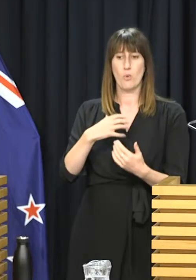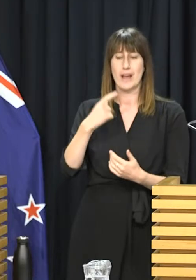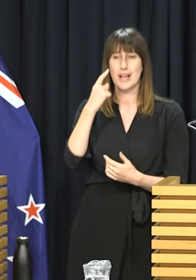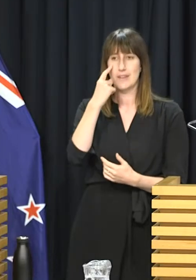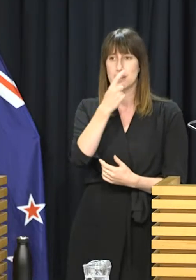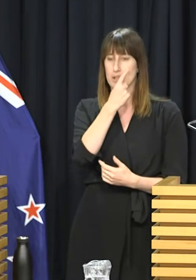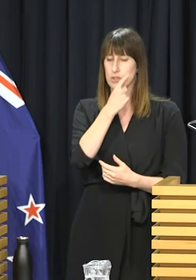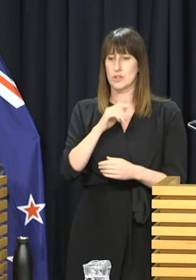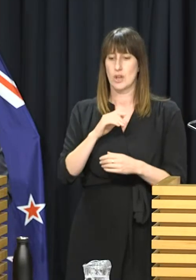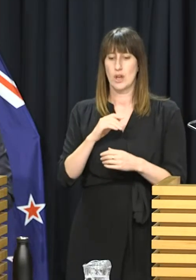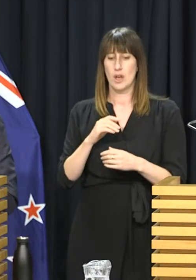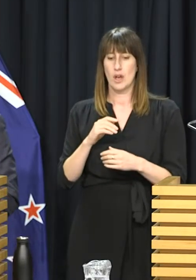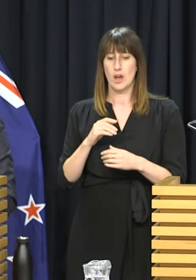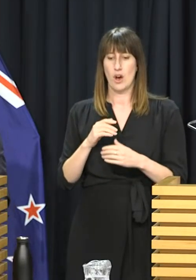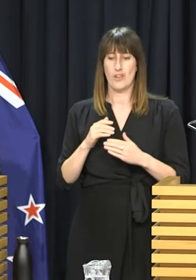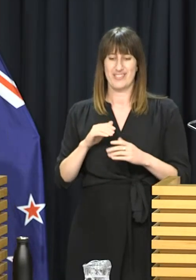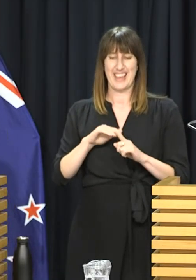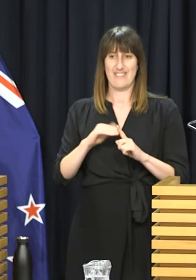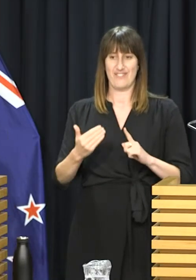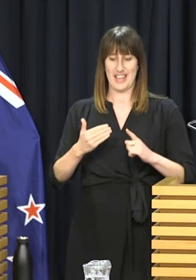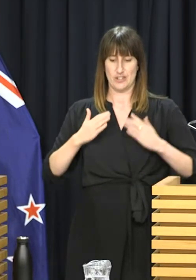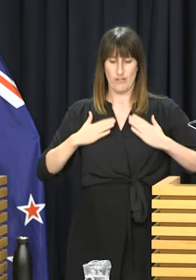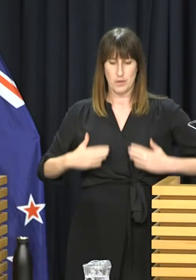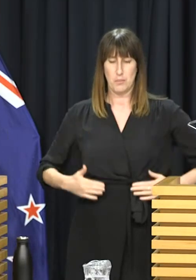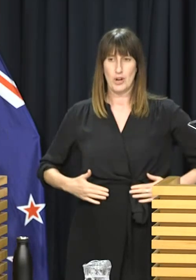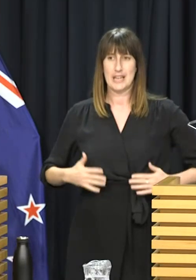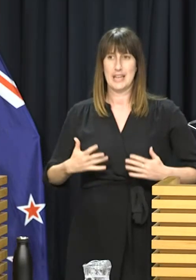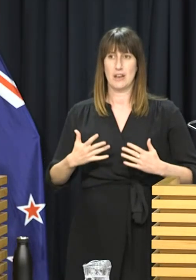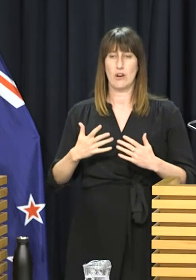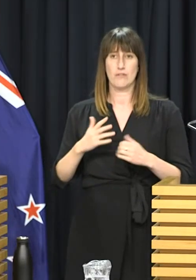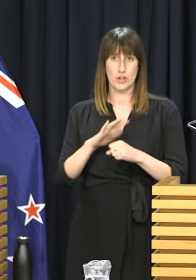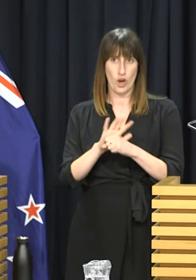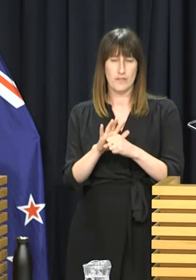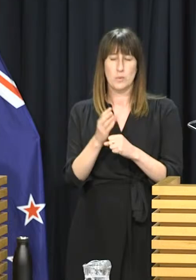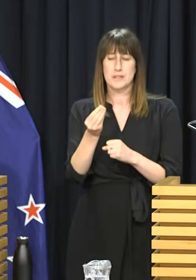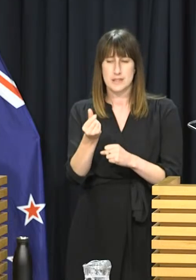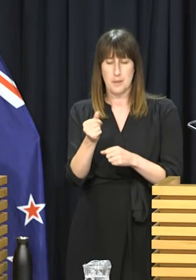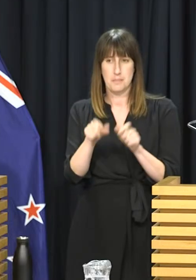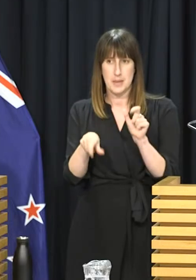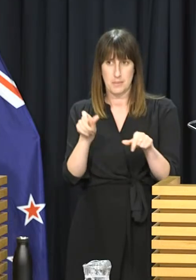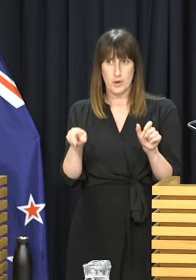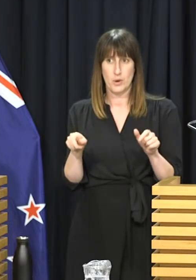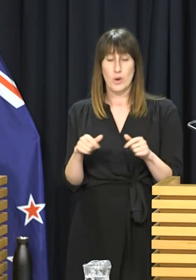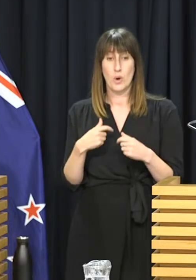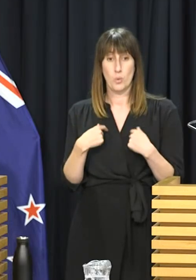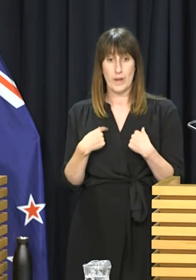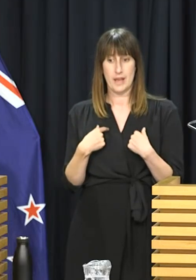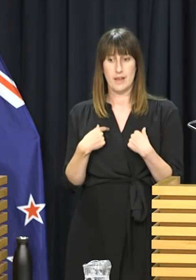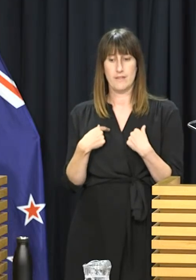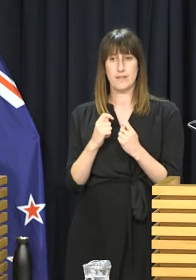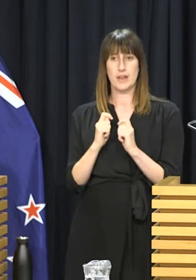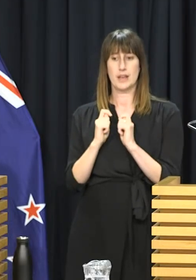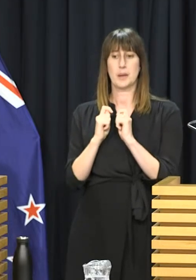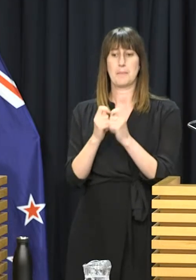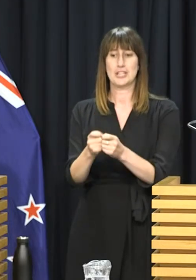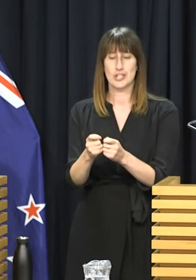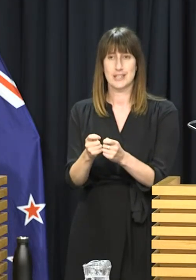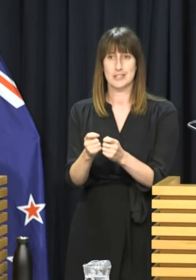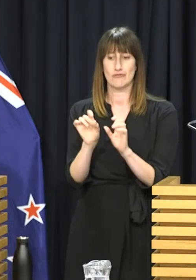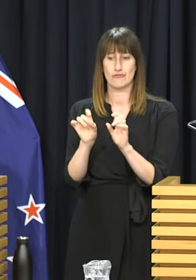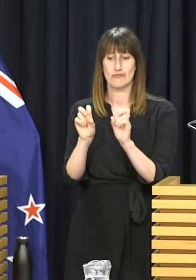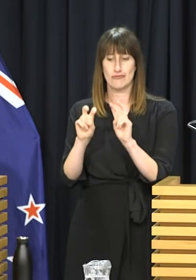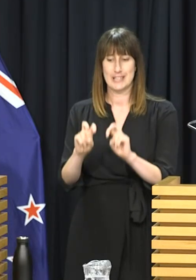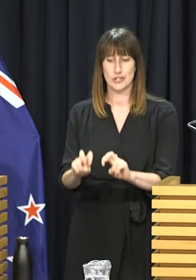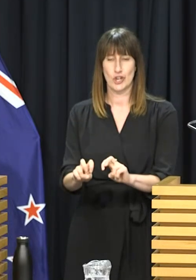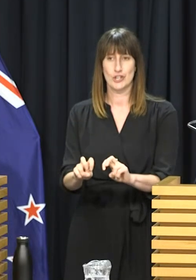COVID with some people. We've actually commissioned some research into this to follow up a cohort of people in New Zealand. Obviously, it's quite a small